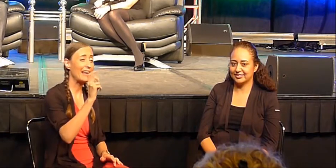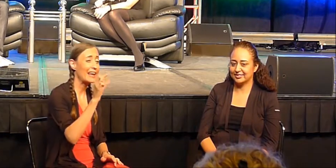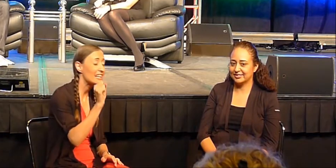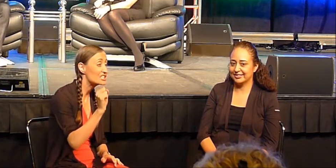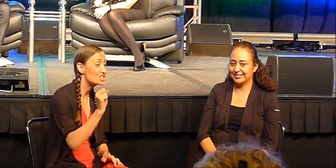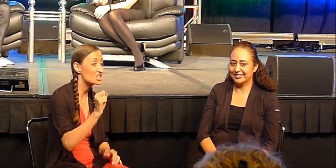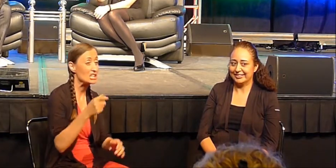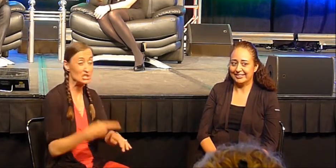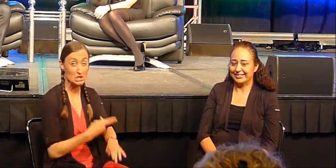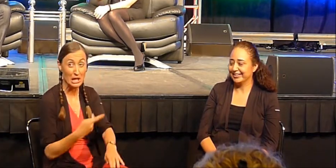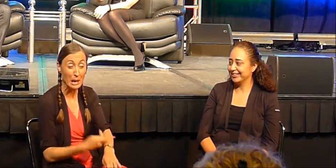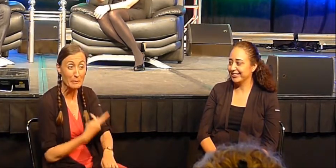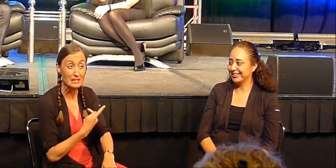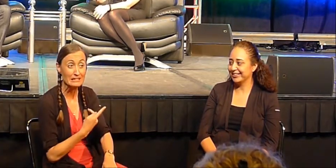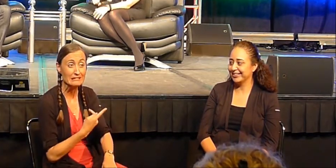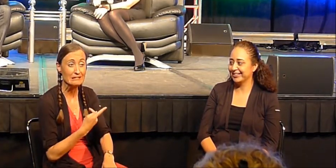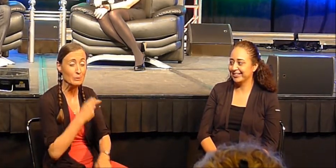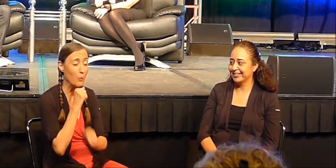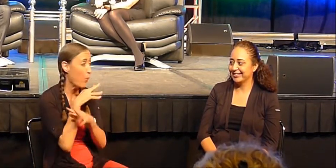okay?